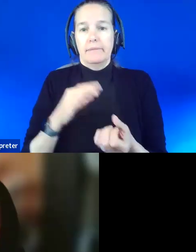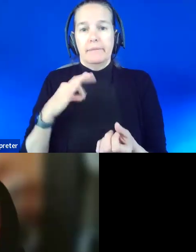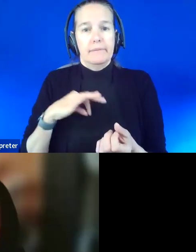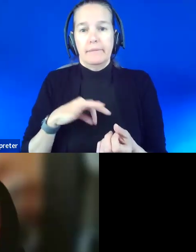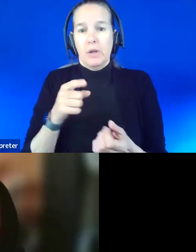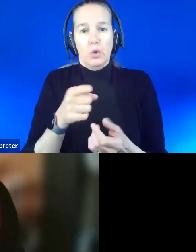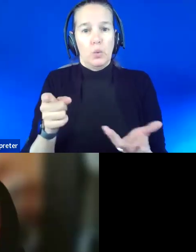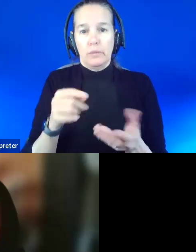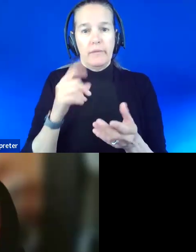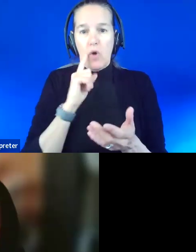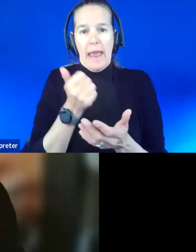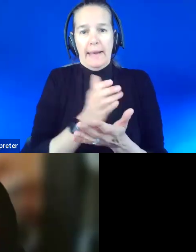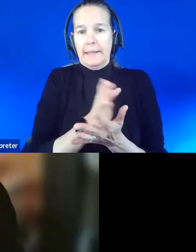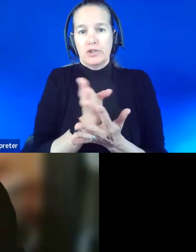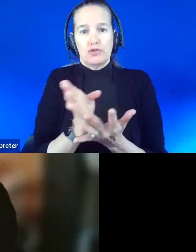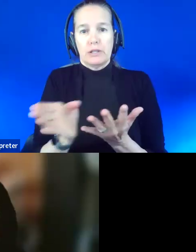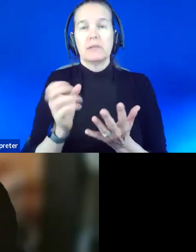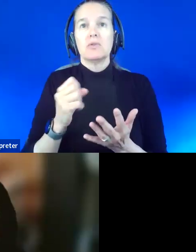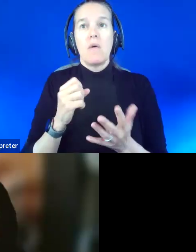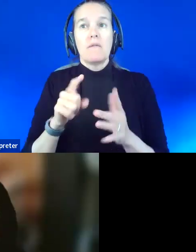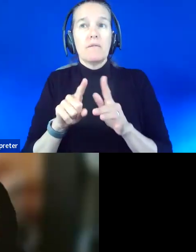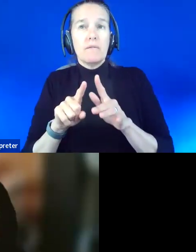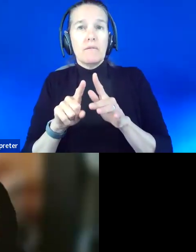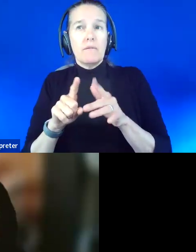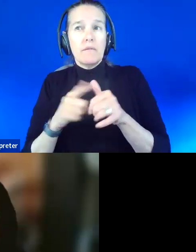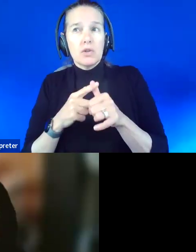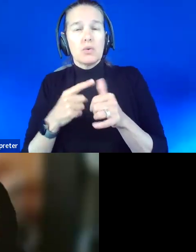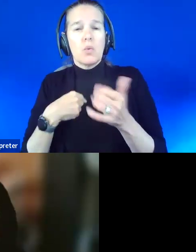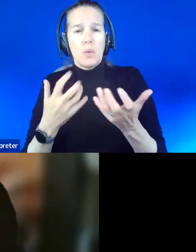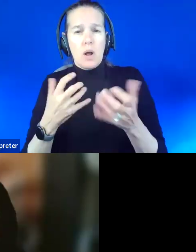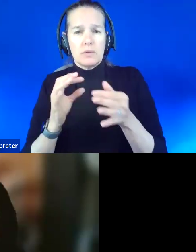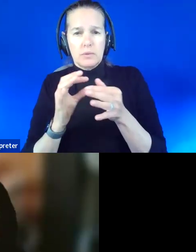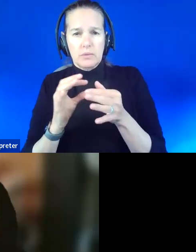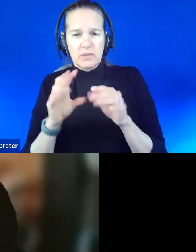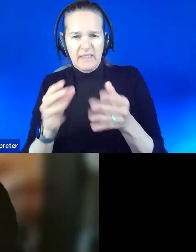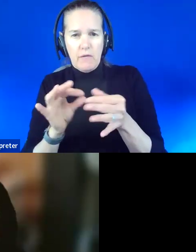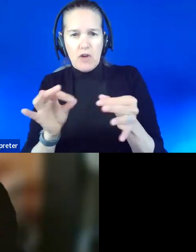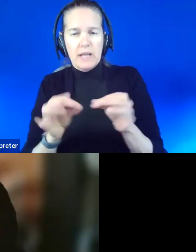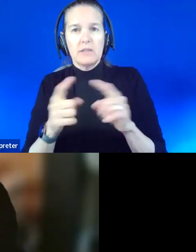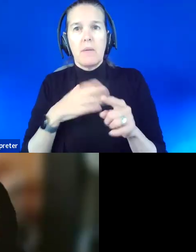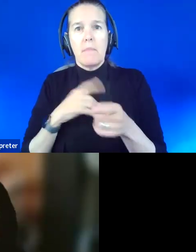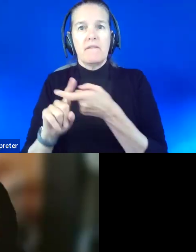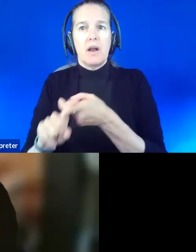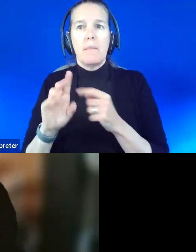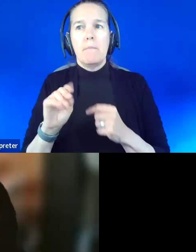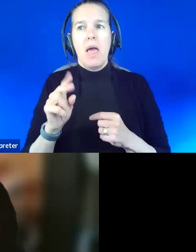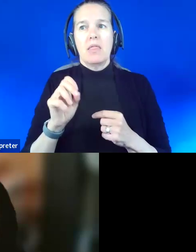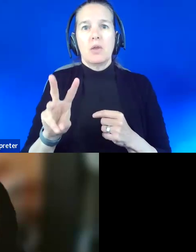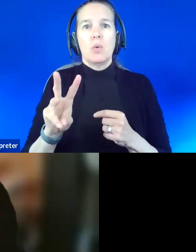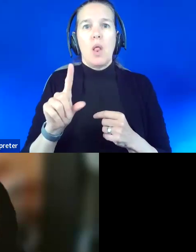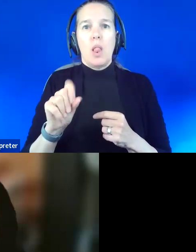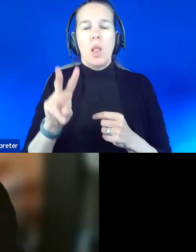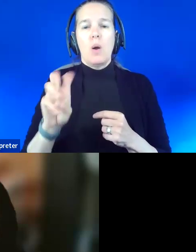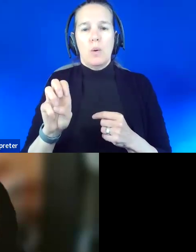hard, you can do it. And so we wanted to begin by framing it with this. And there's a phrase from my friend Matthew Lowe, who is an author,